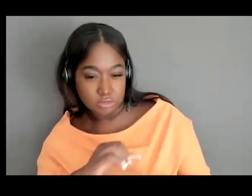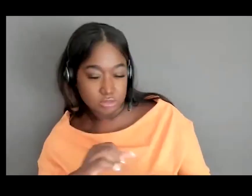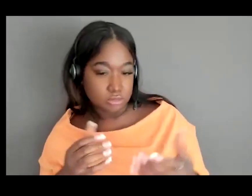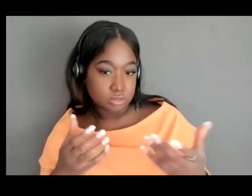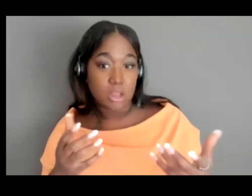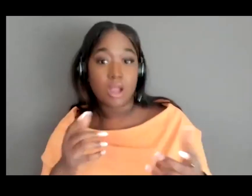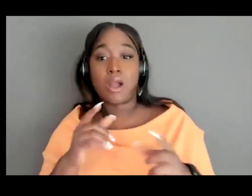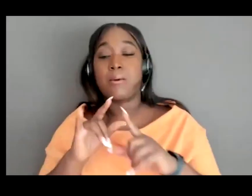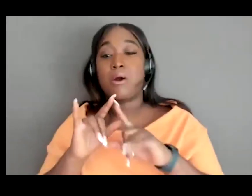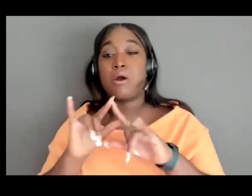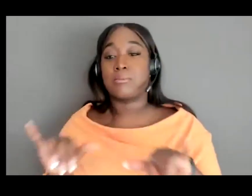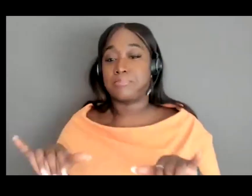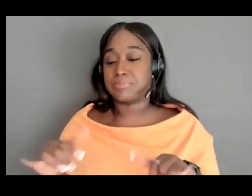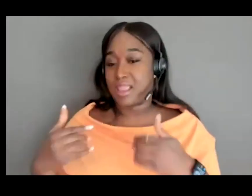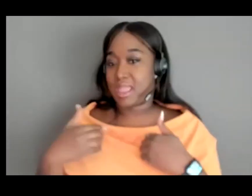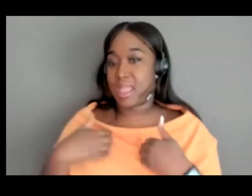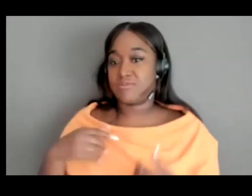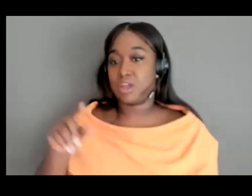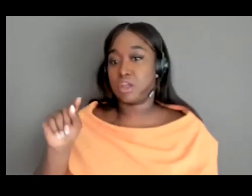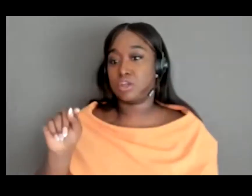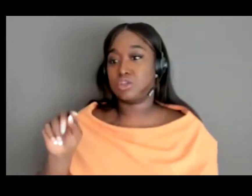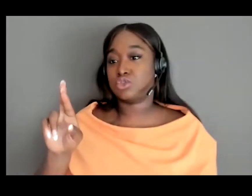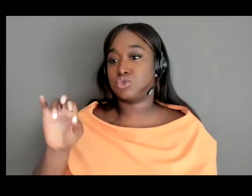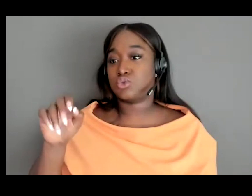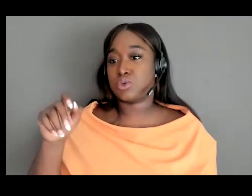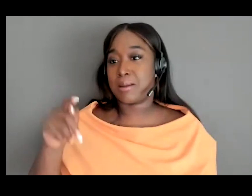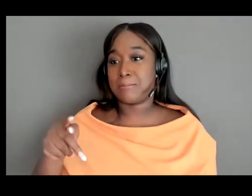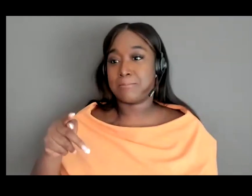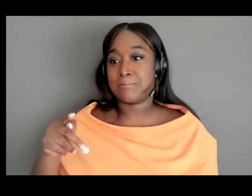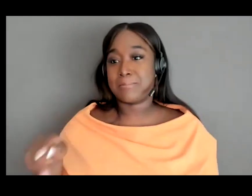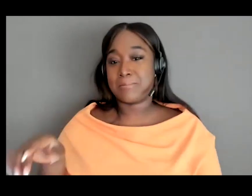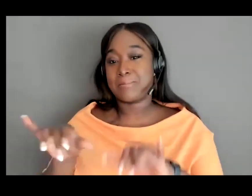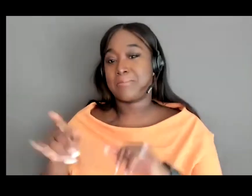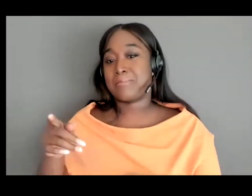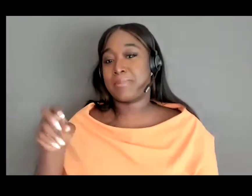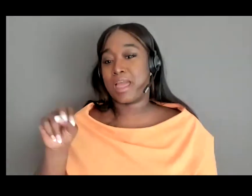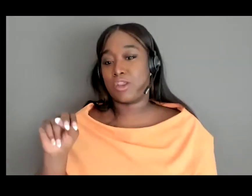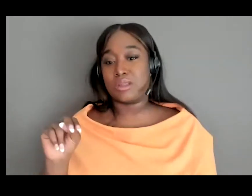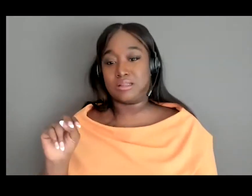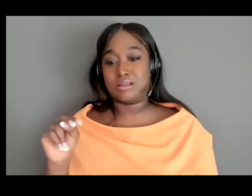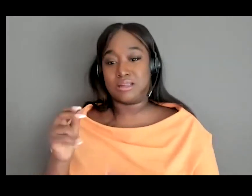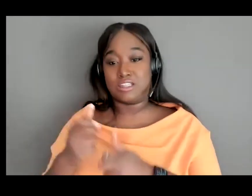also a trip pattern issue where,